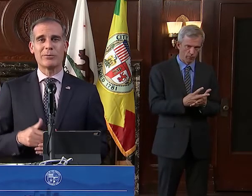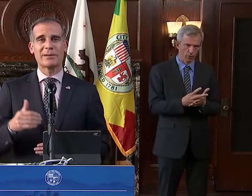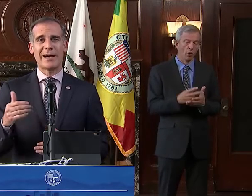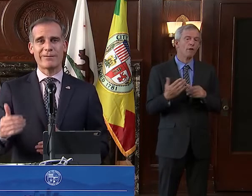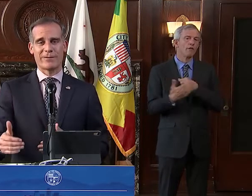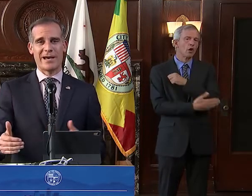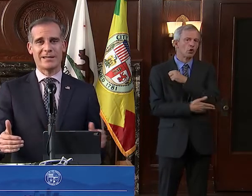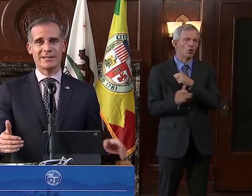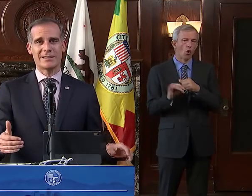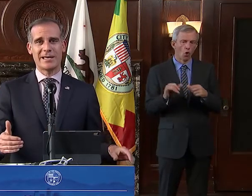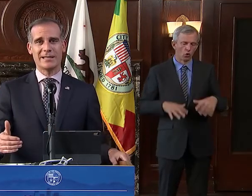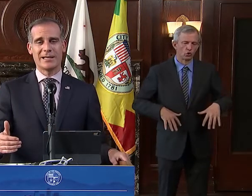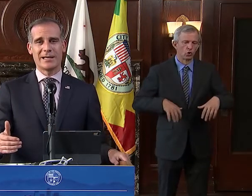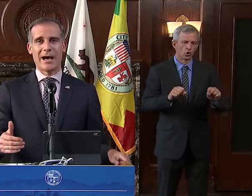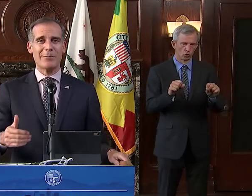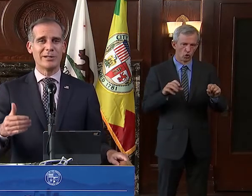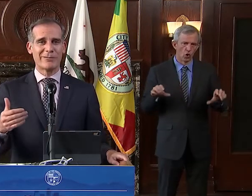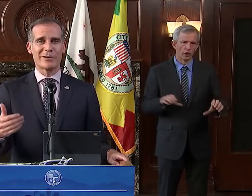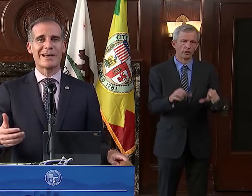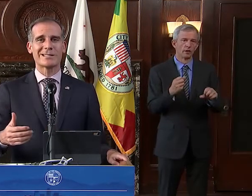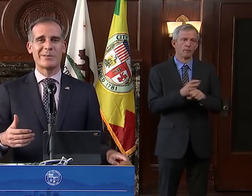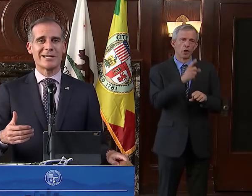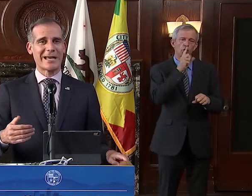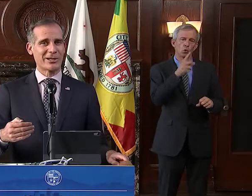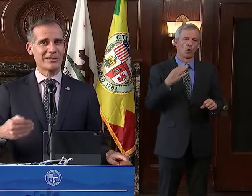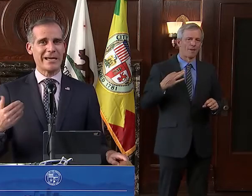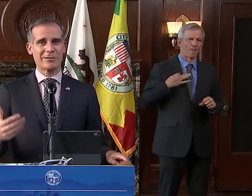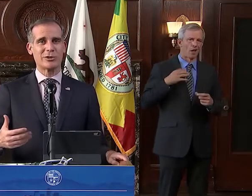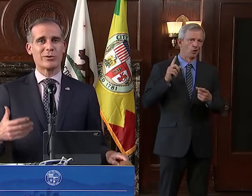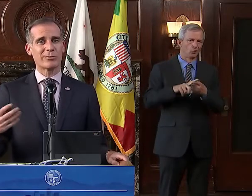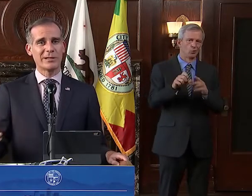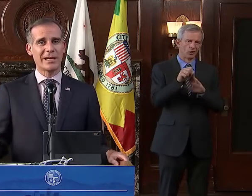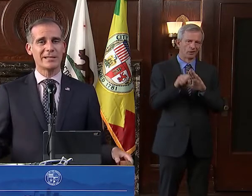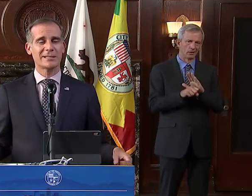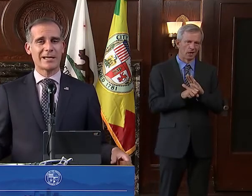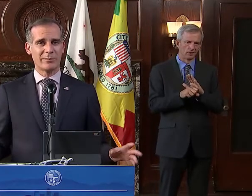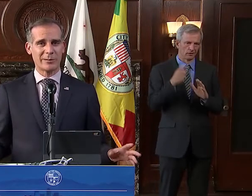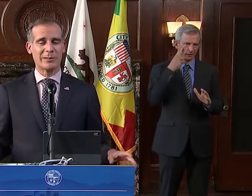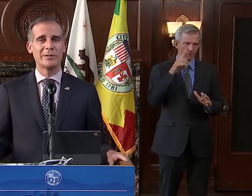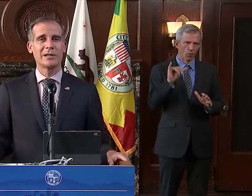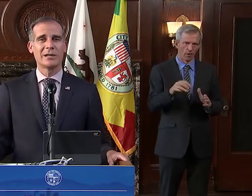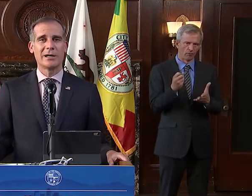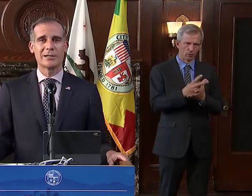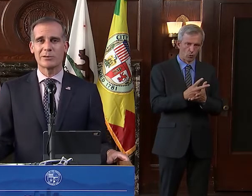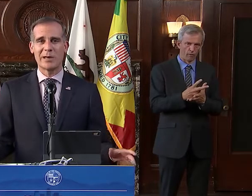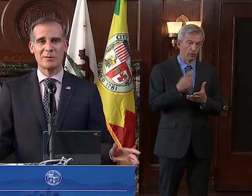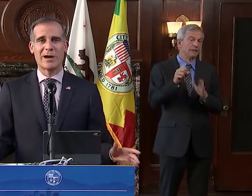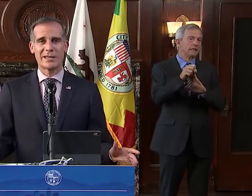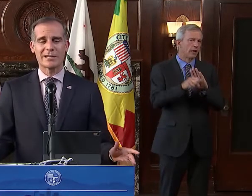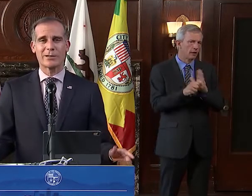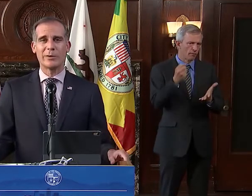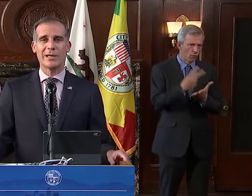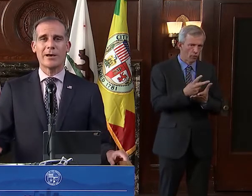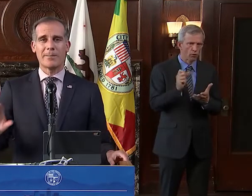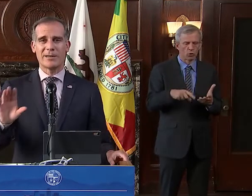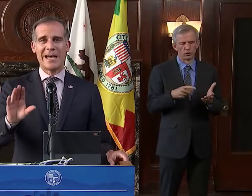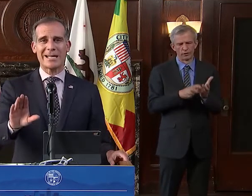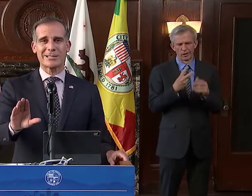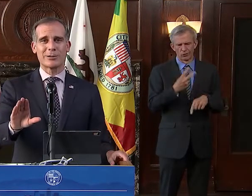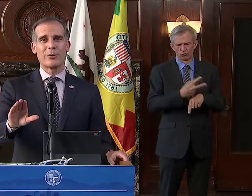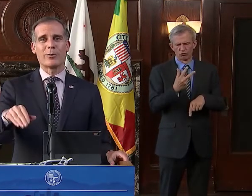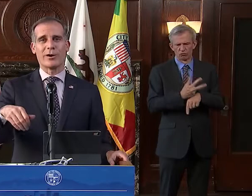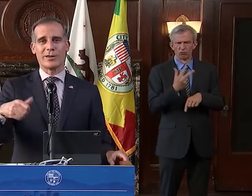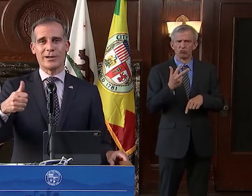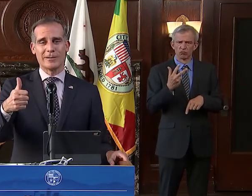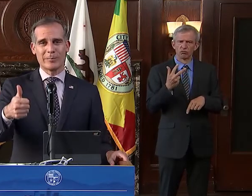action to apply for that in the state. I believe they're guesstimating that could take 2 or 3 days at a minimum, so maybe by the end of the week. But